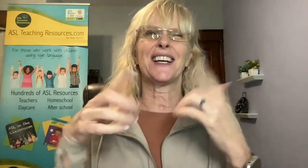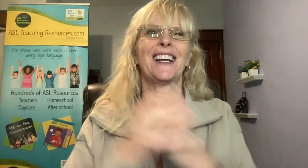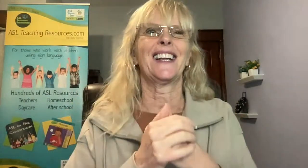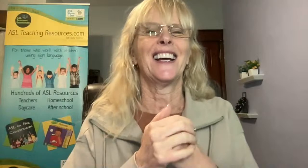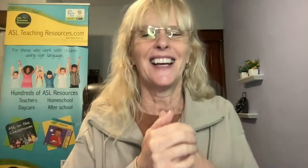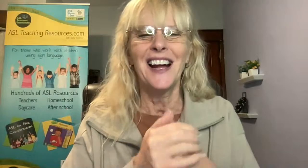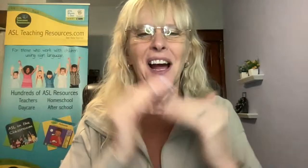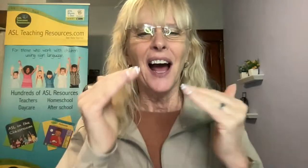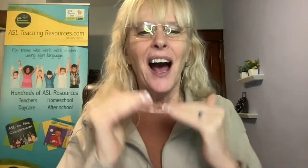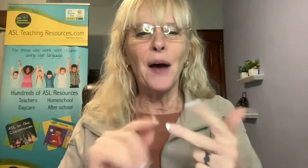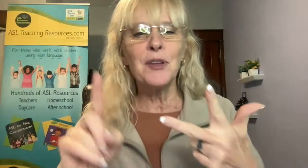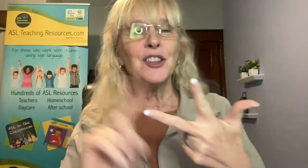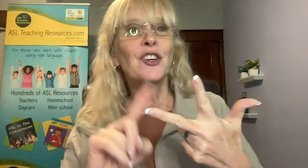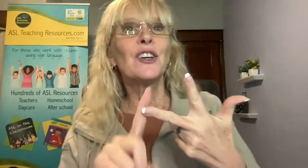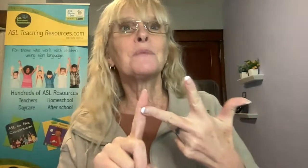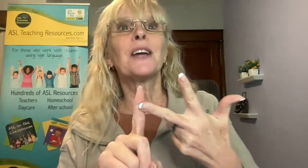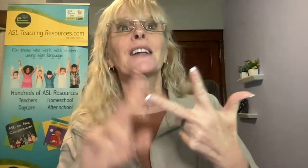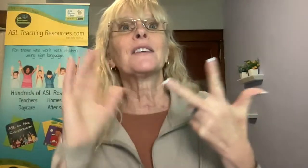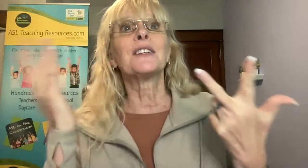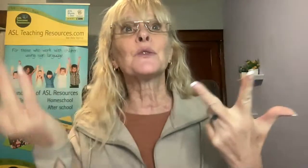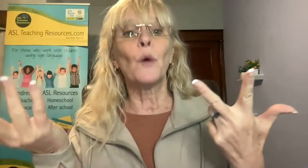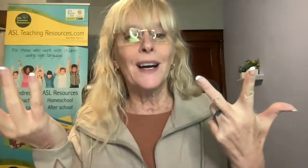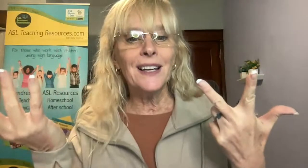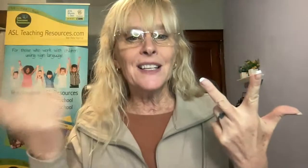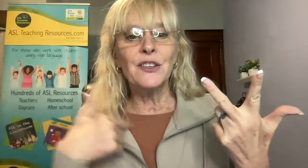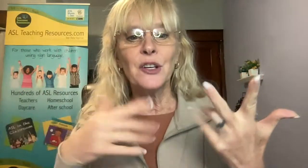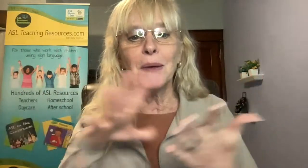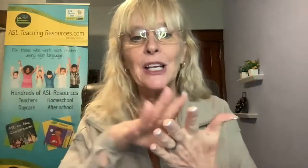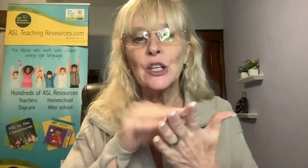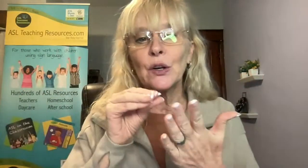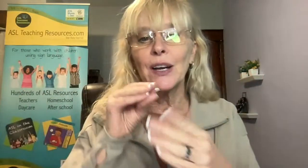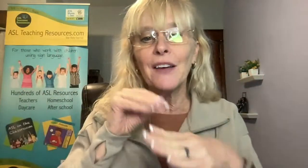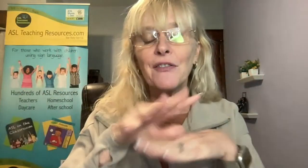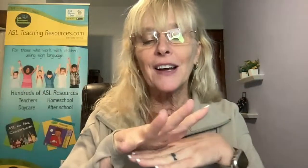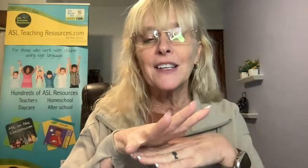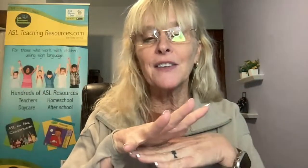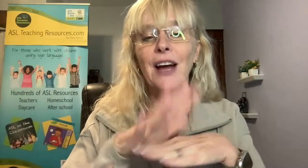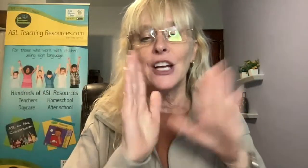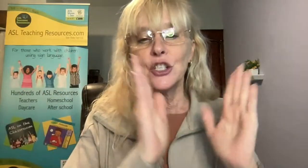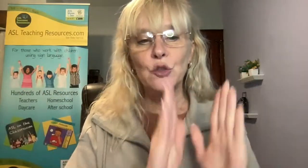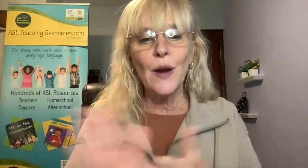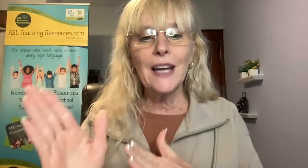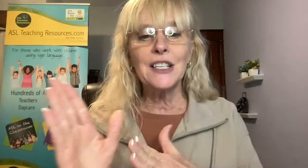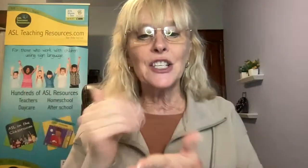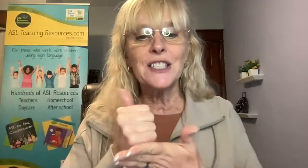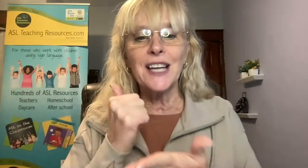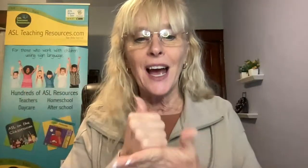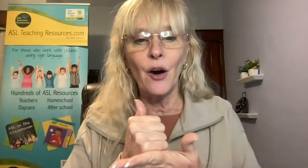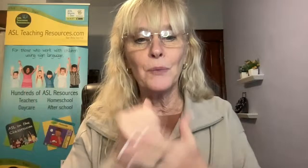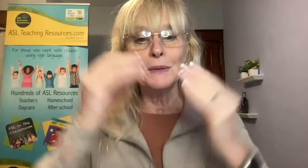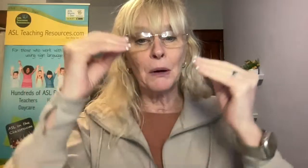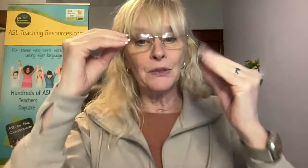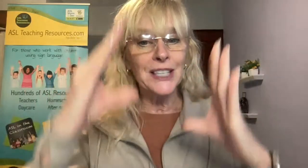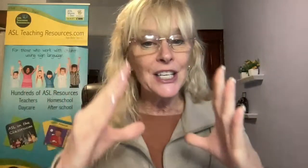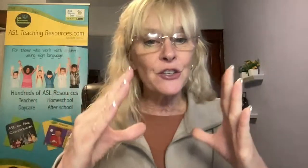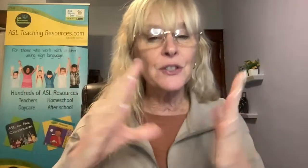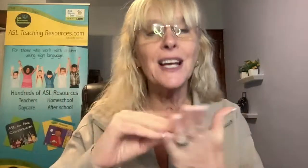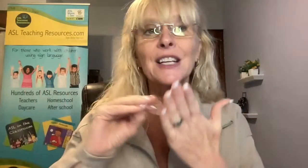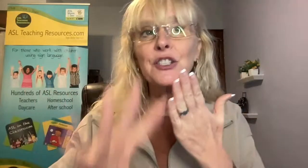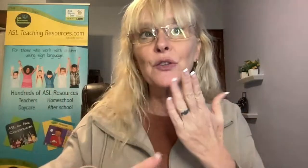signing. The third objective is what? It's going to be learn effective strategies to help both teachers and